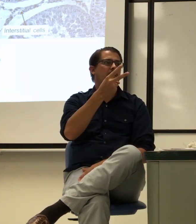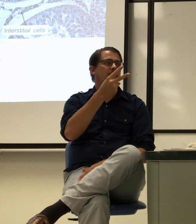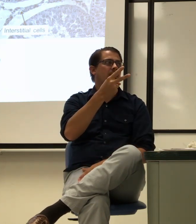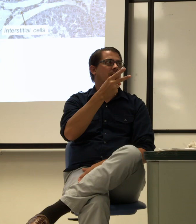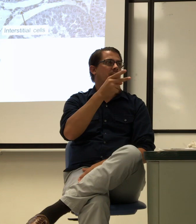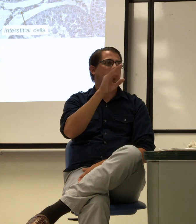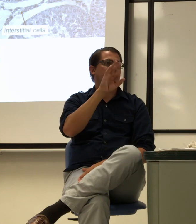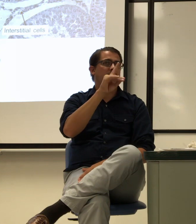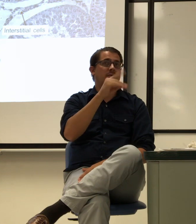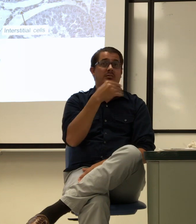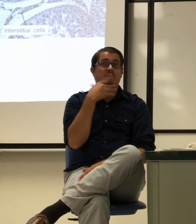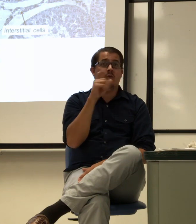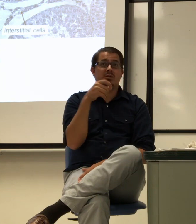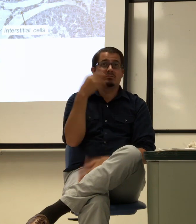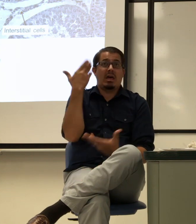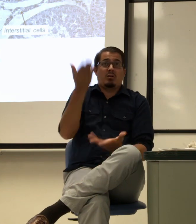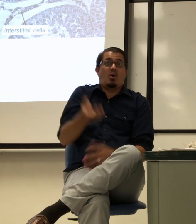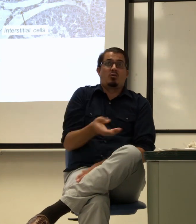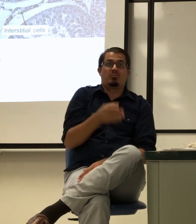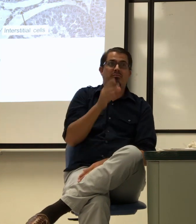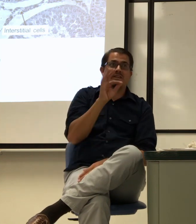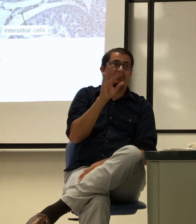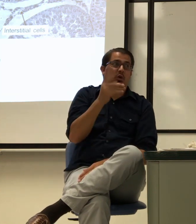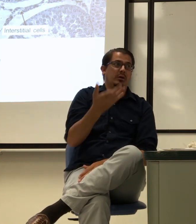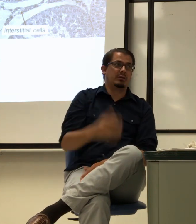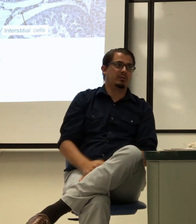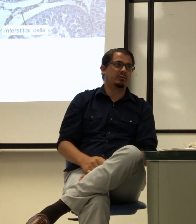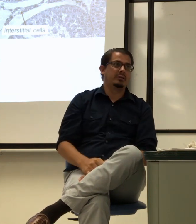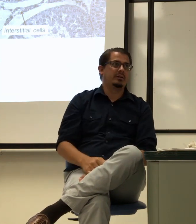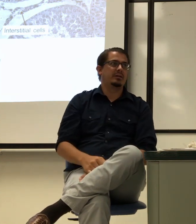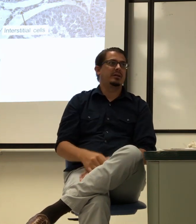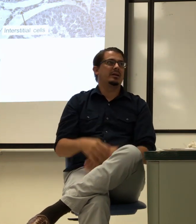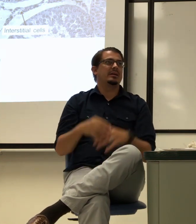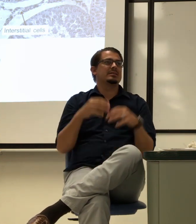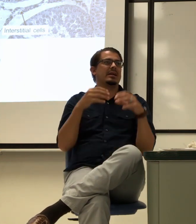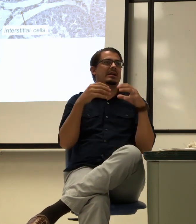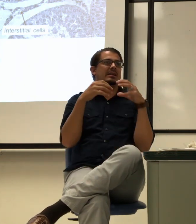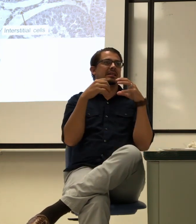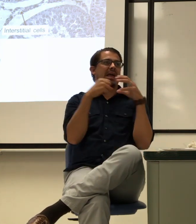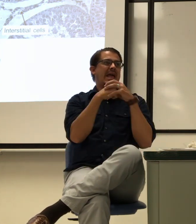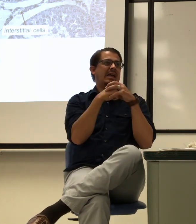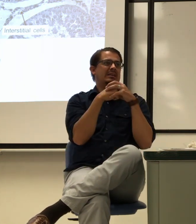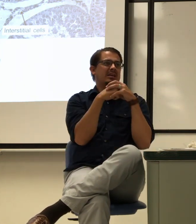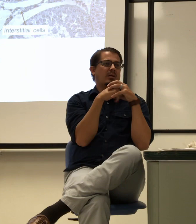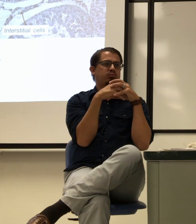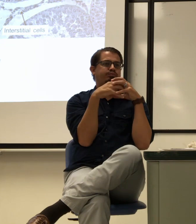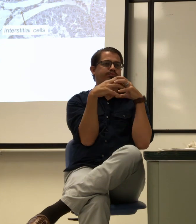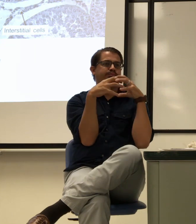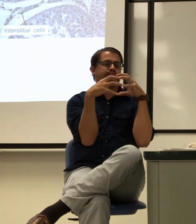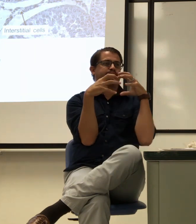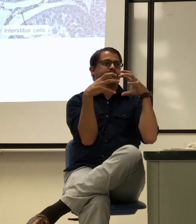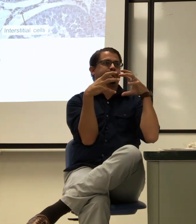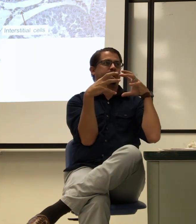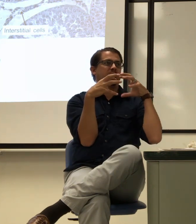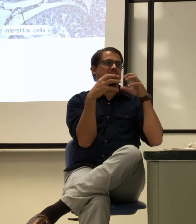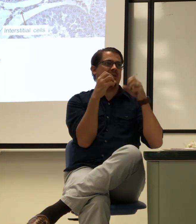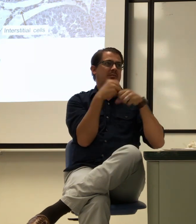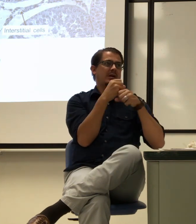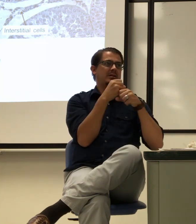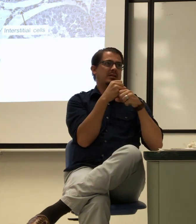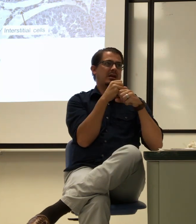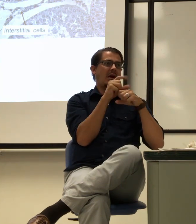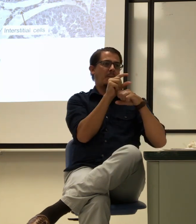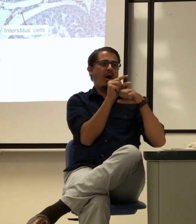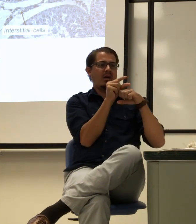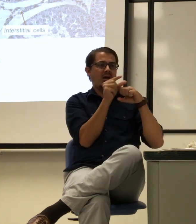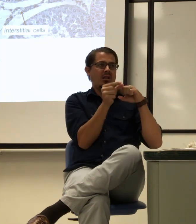question. I don't even know. It's just fluid. It's like the egg is like pushing all these cells away from itself, and it creates pockets of